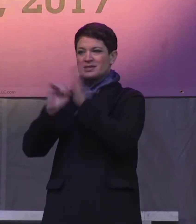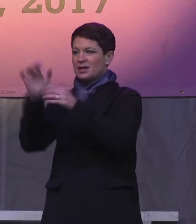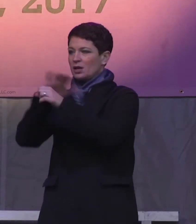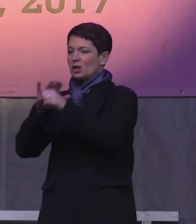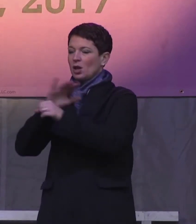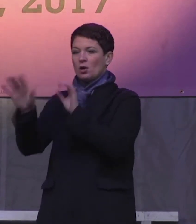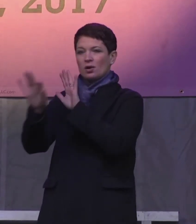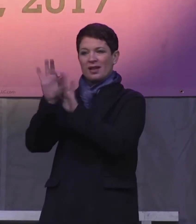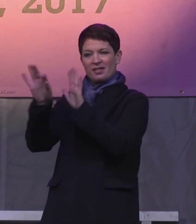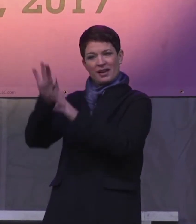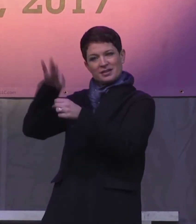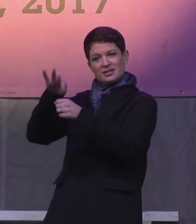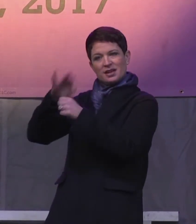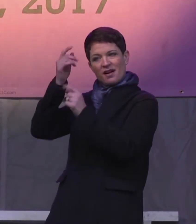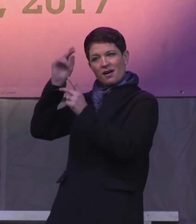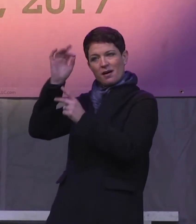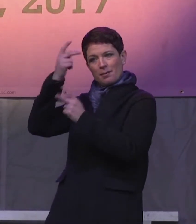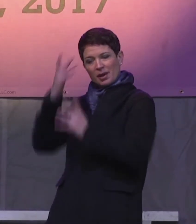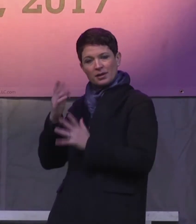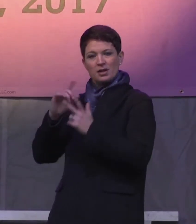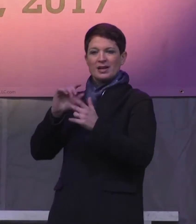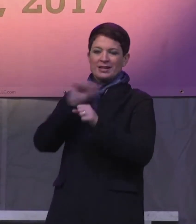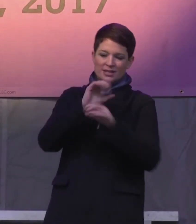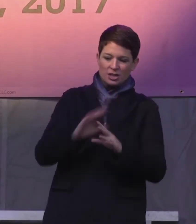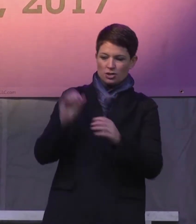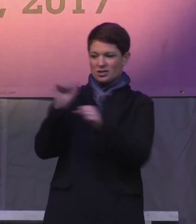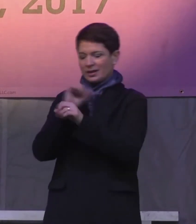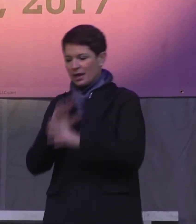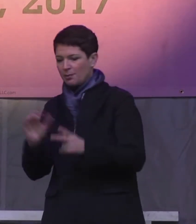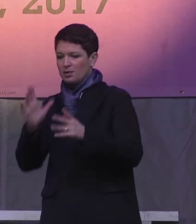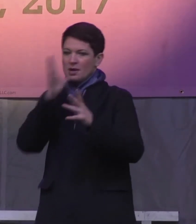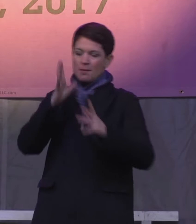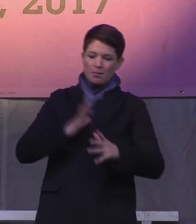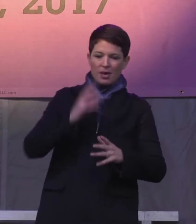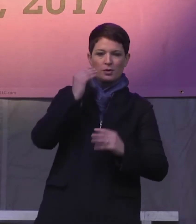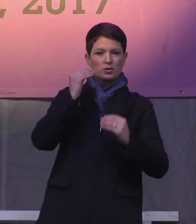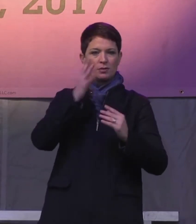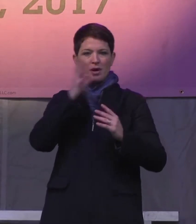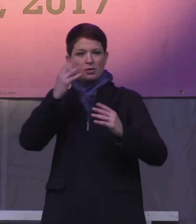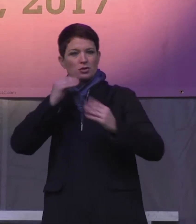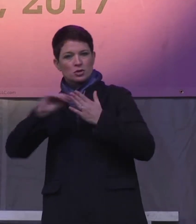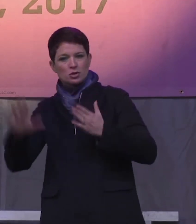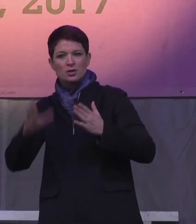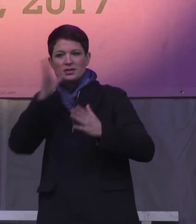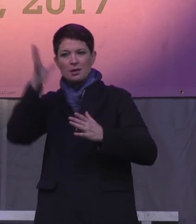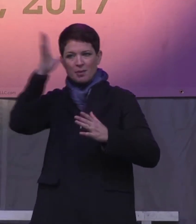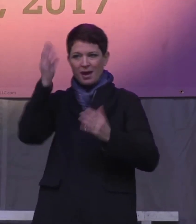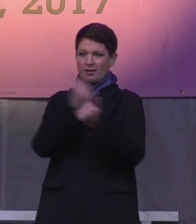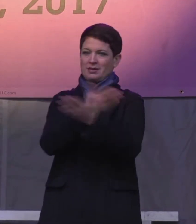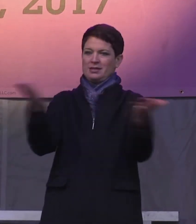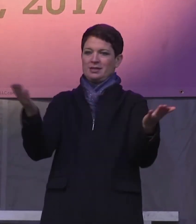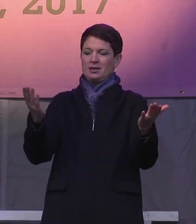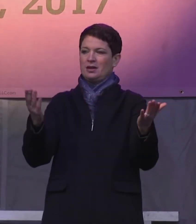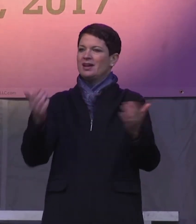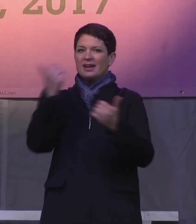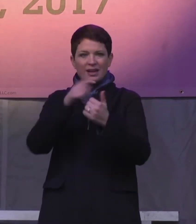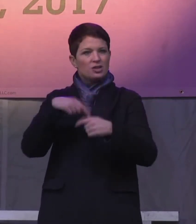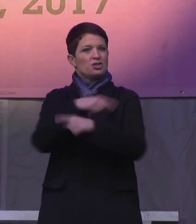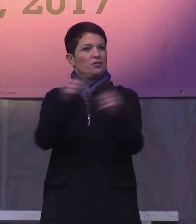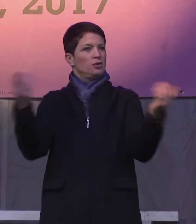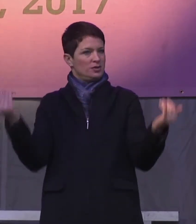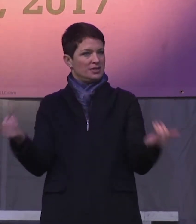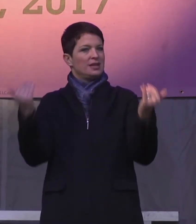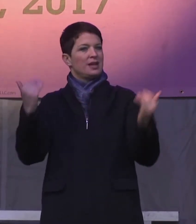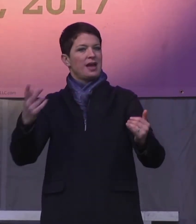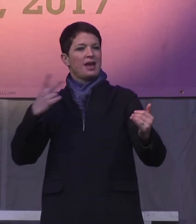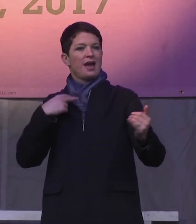local elected officials, teachers, laborers, mothers, students, and parents. Each of you here today